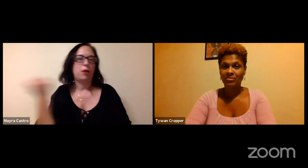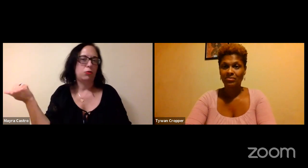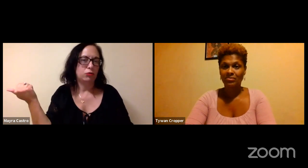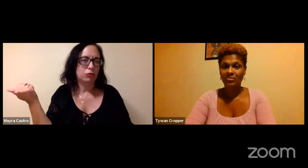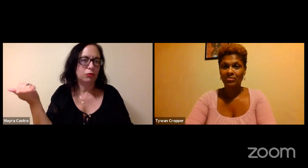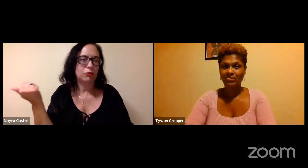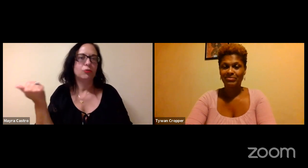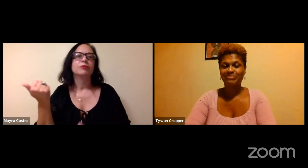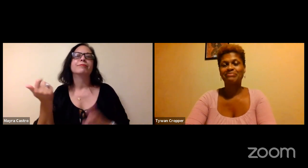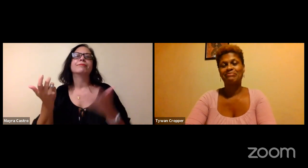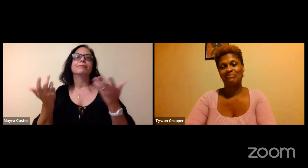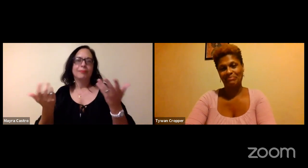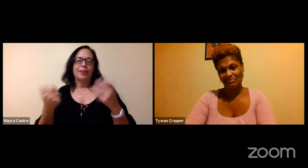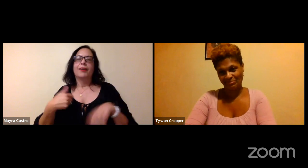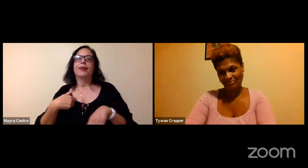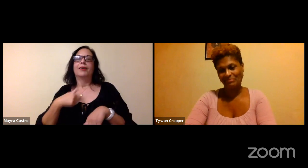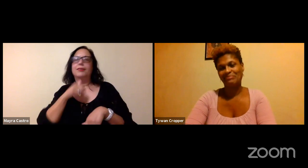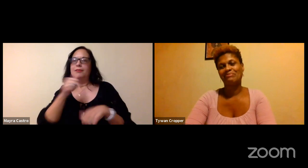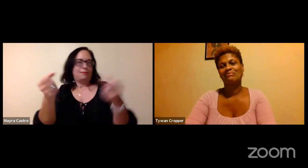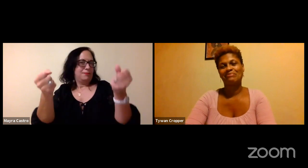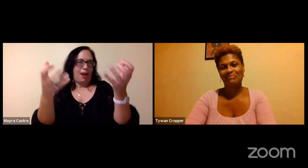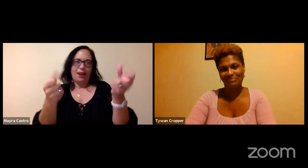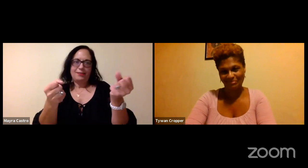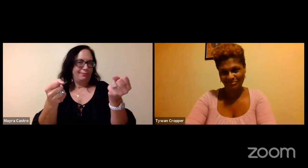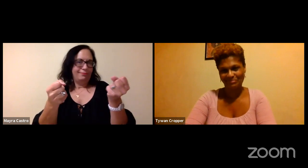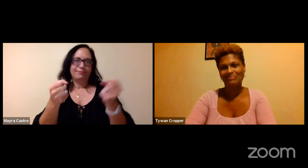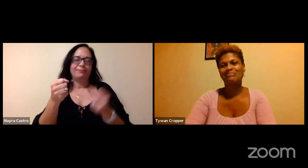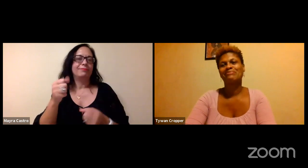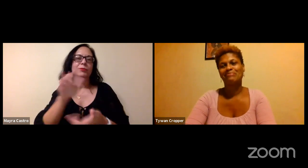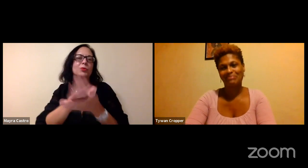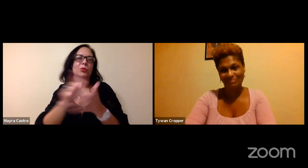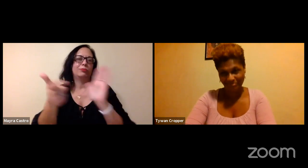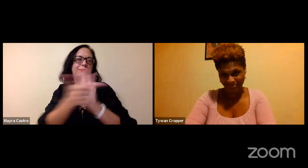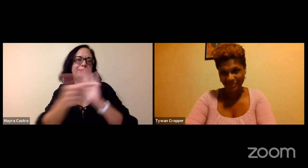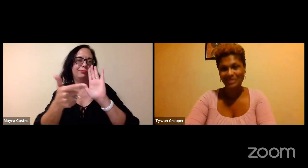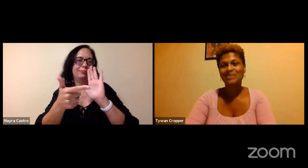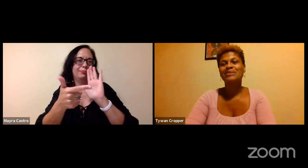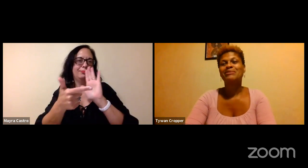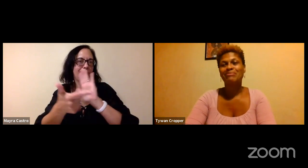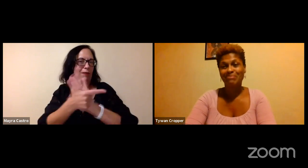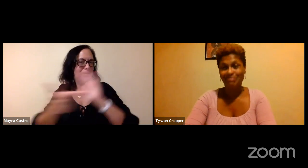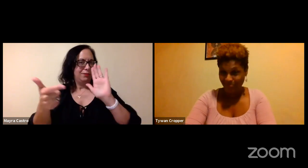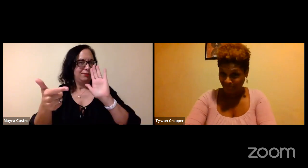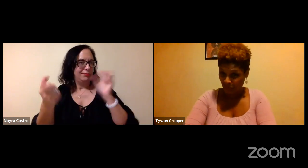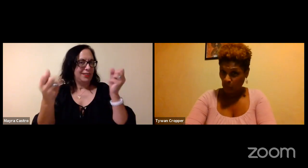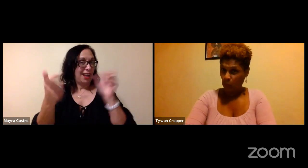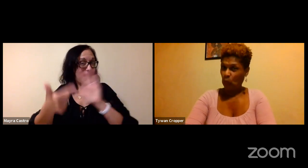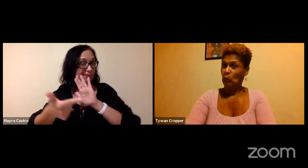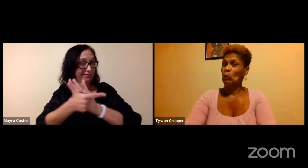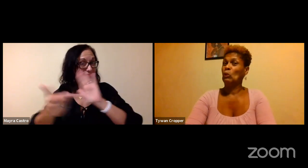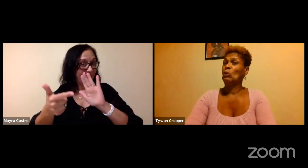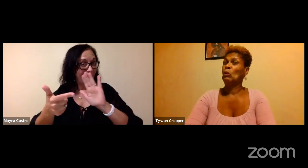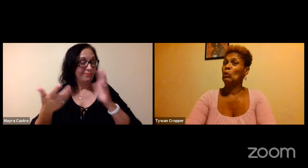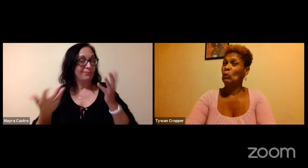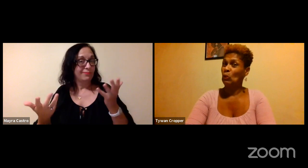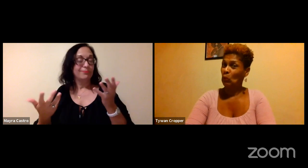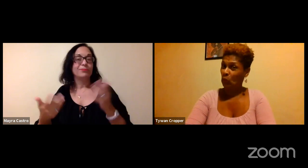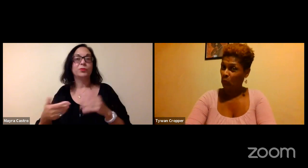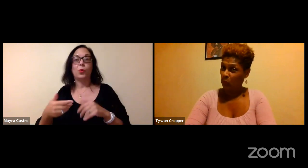program. And they believed that speaking was better instead of signing. And the school